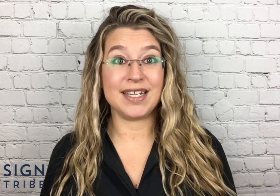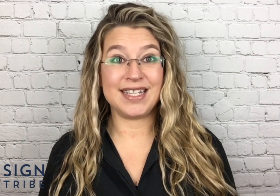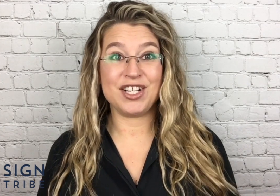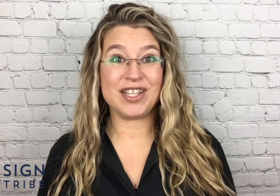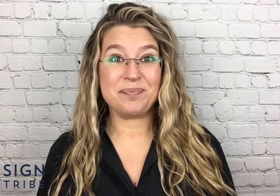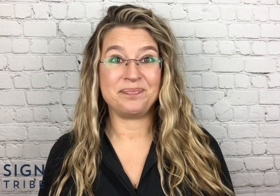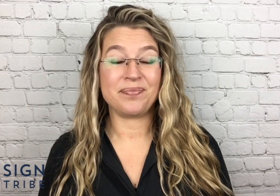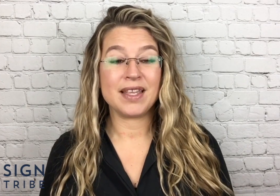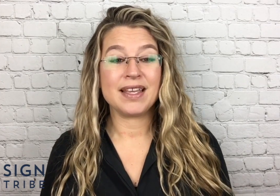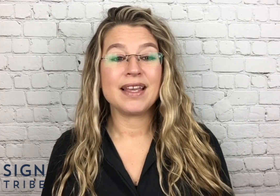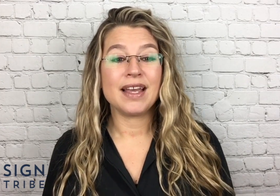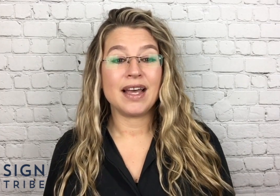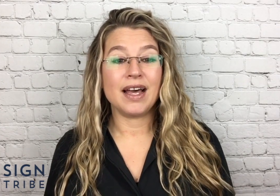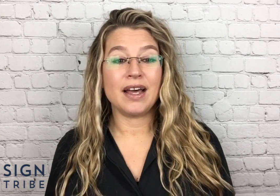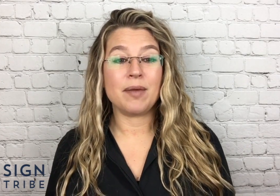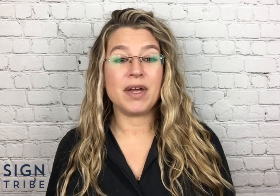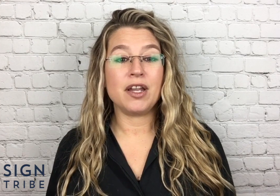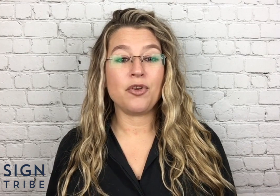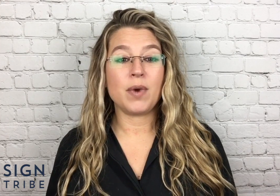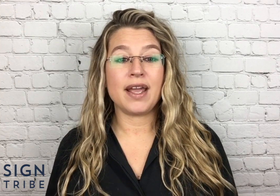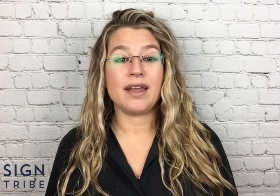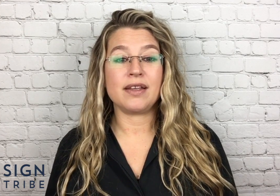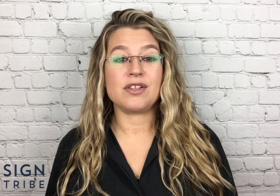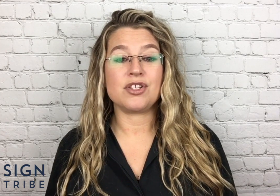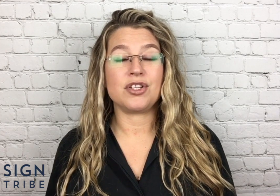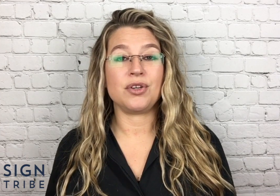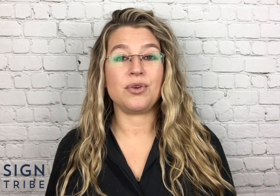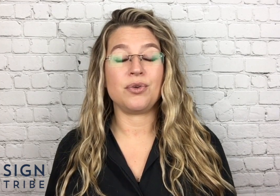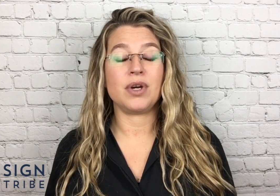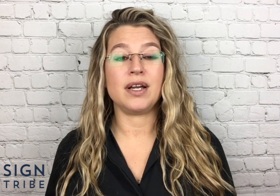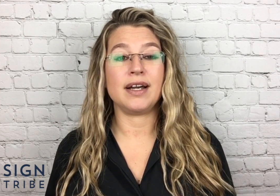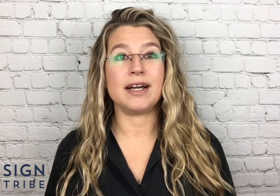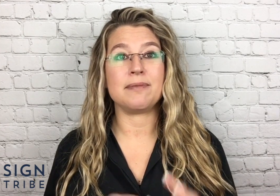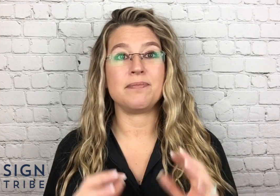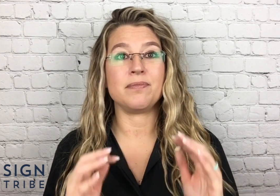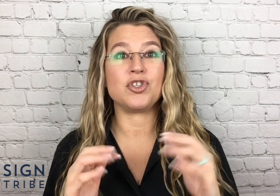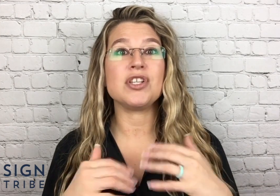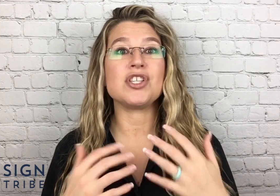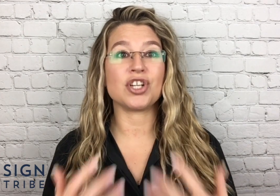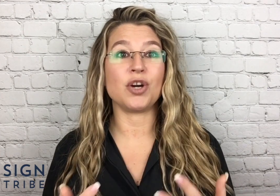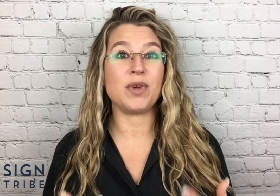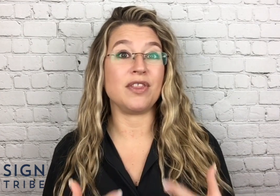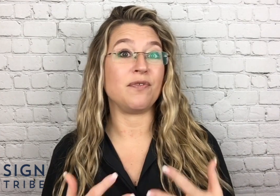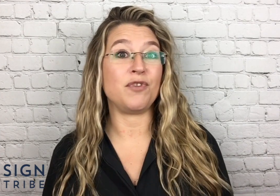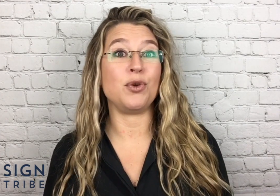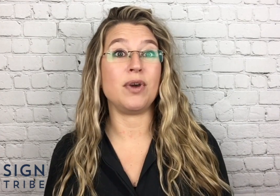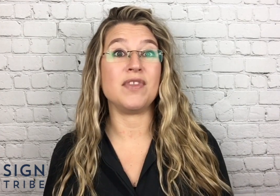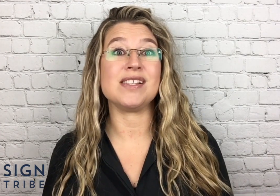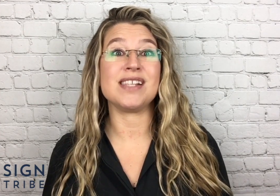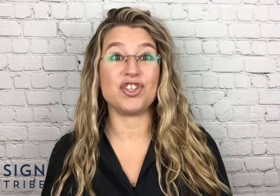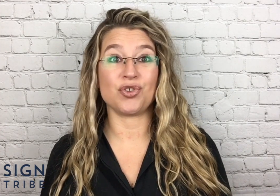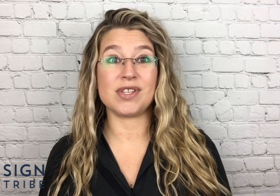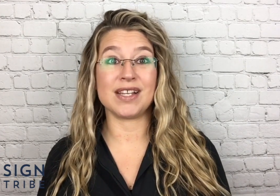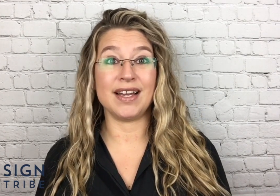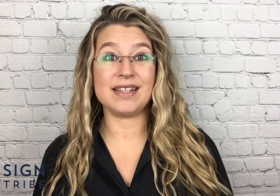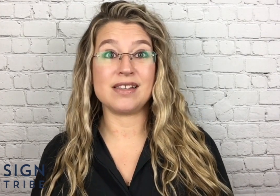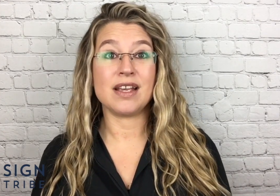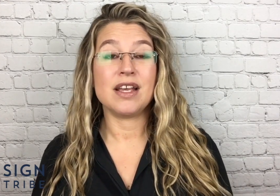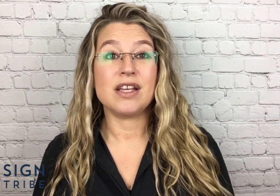teach them. Another way is to just start with a few of the essential signs. So